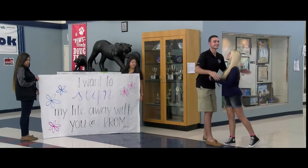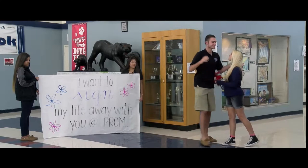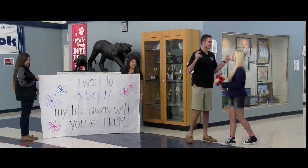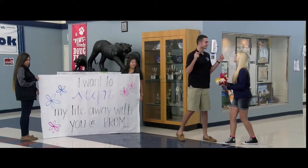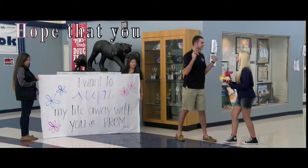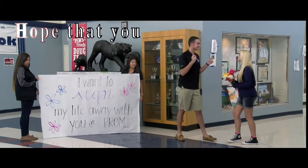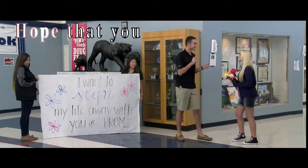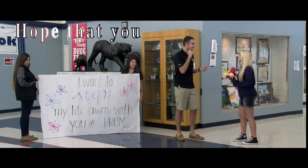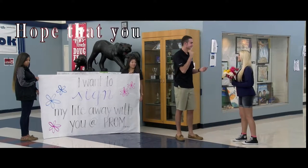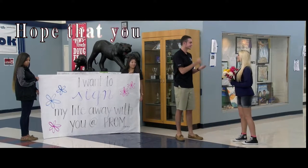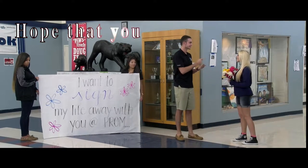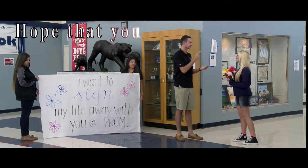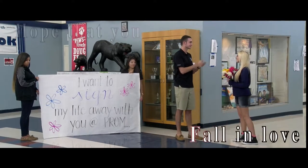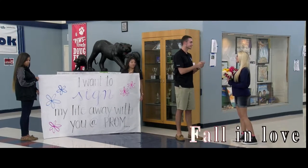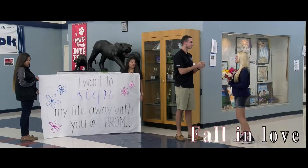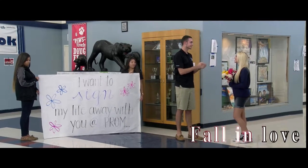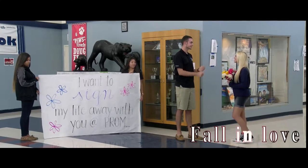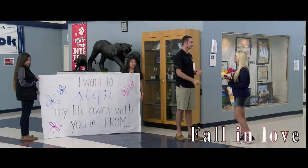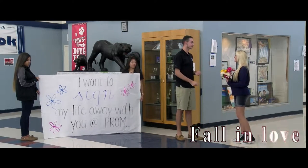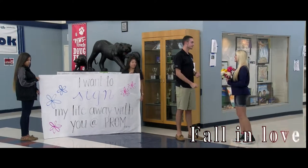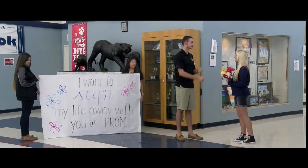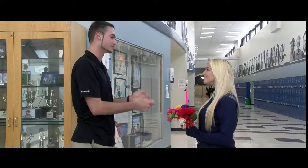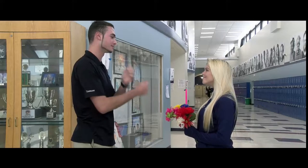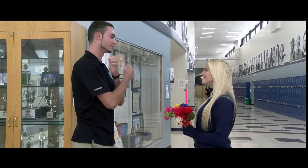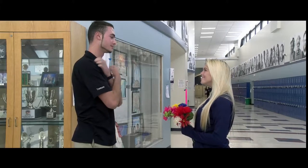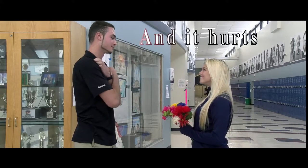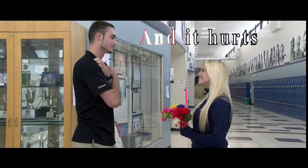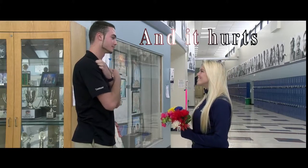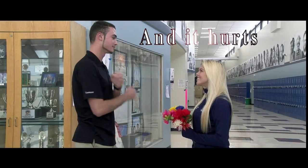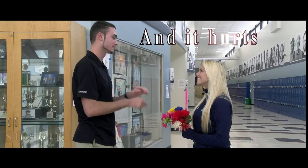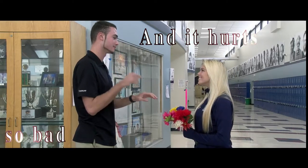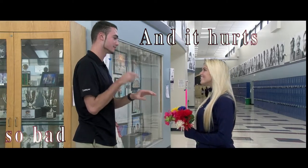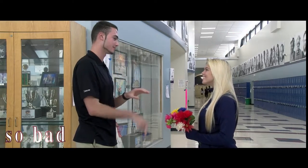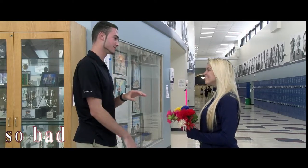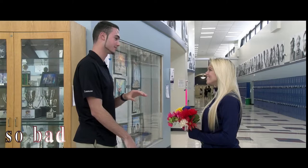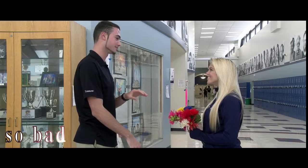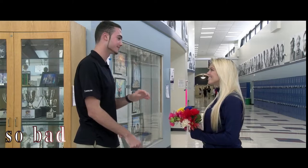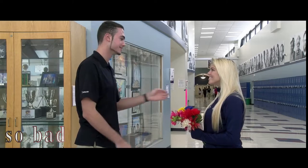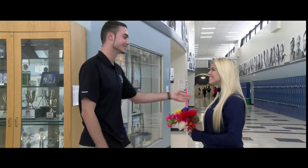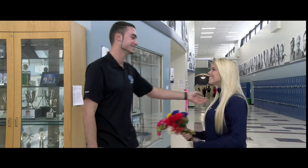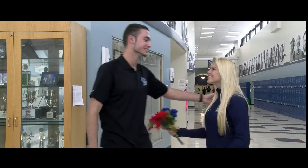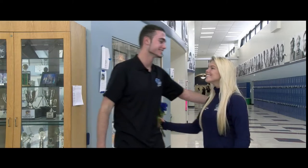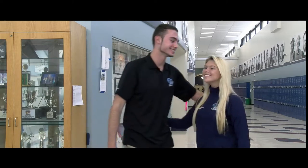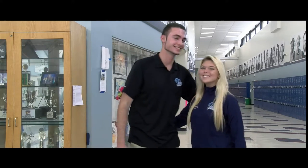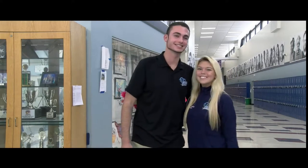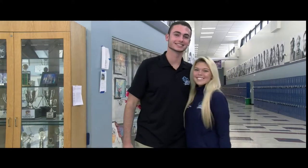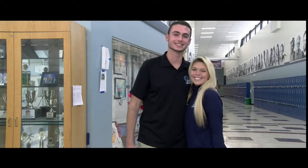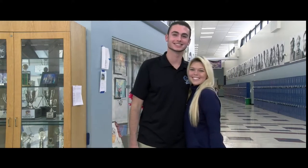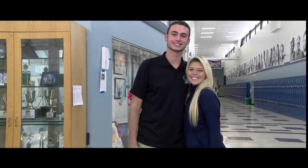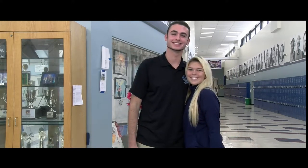Hope that you fall in love And it hurts so bad The